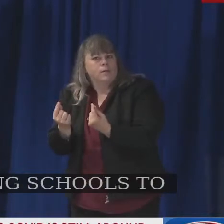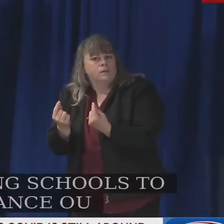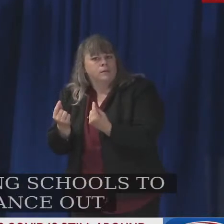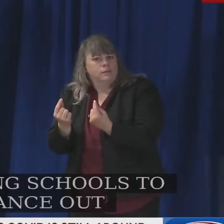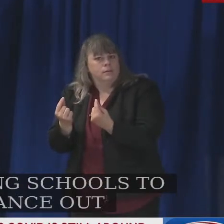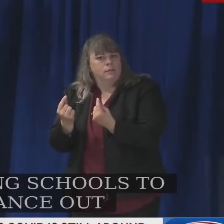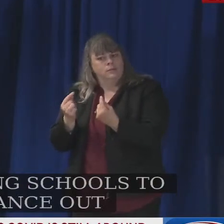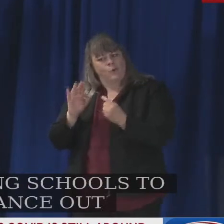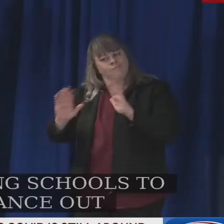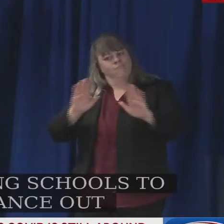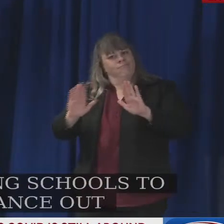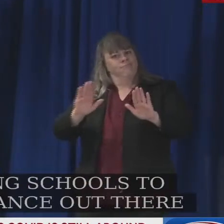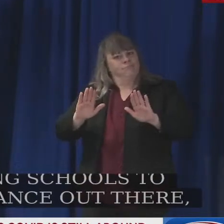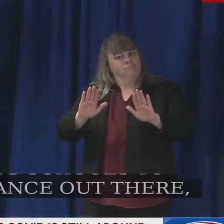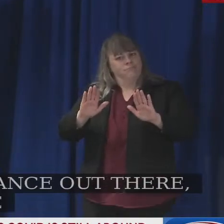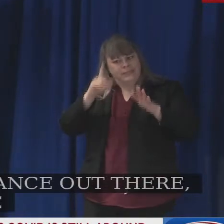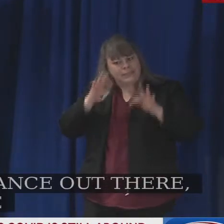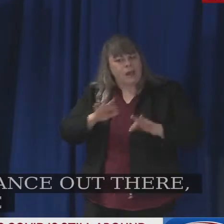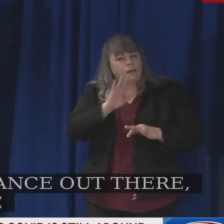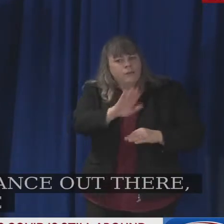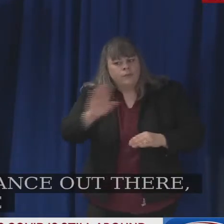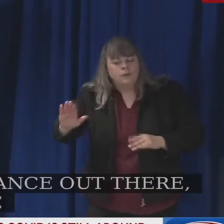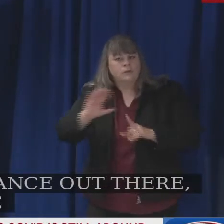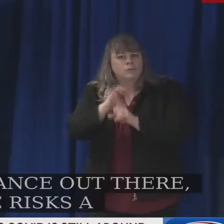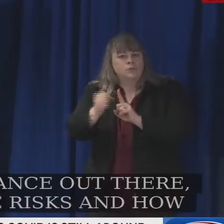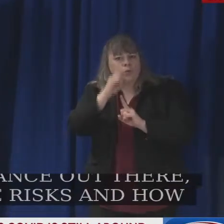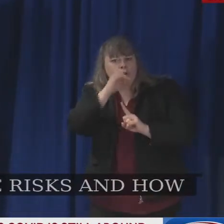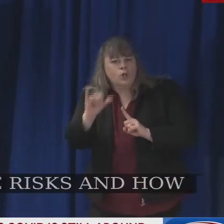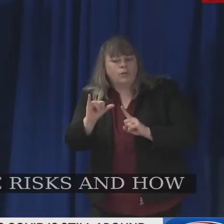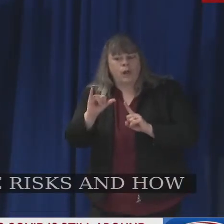prevention strategies for their specific situation, for their specific school.